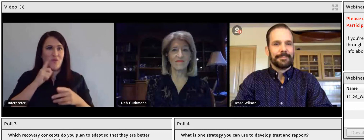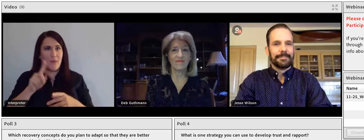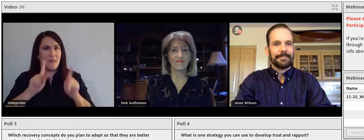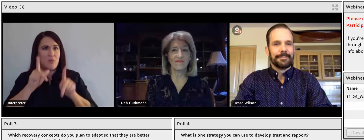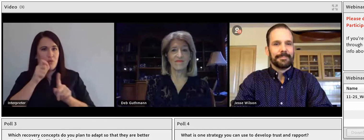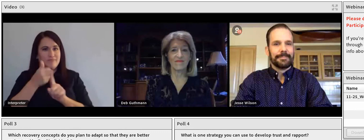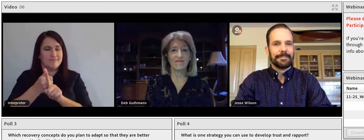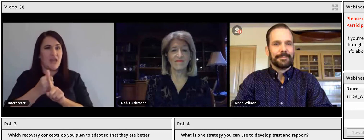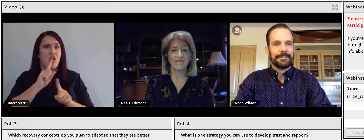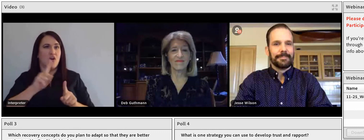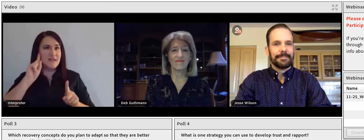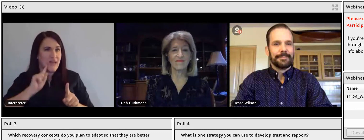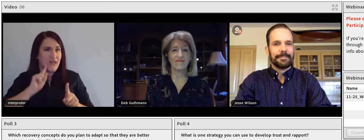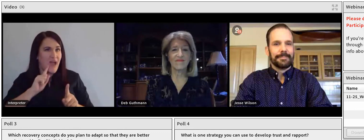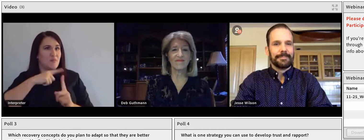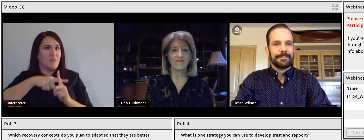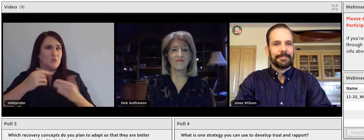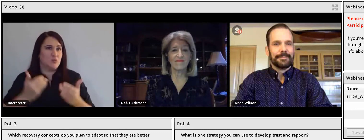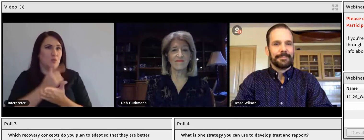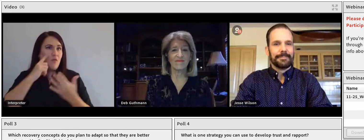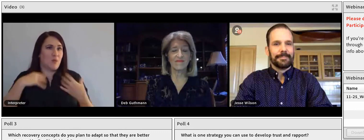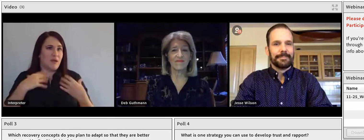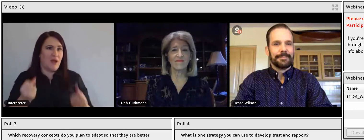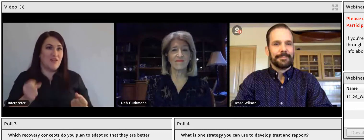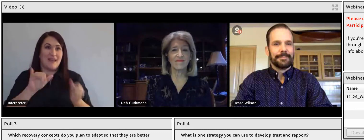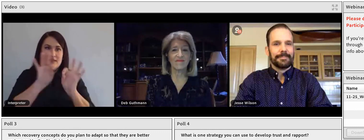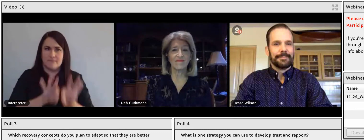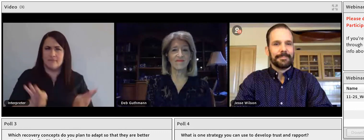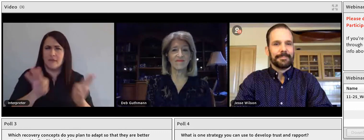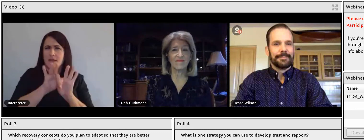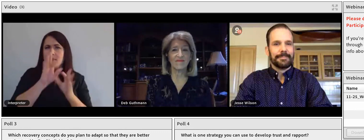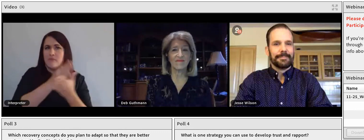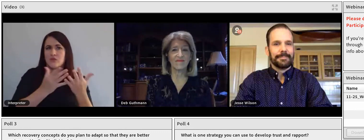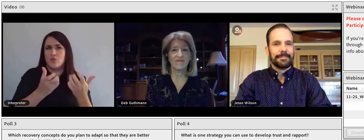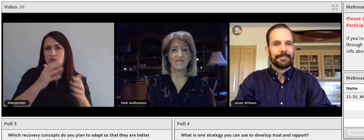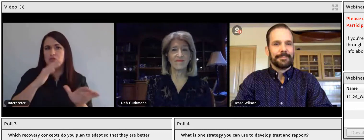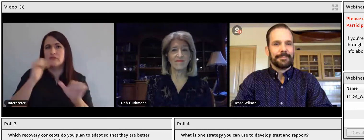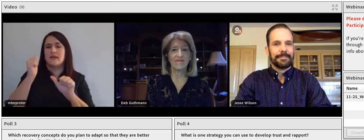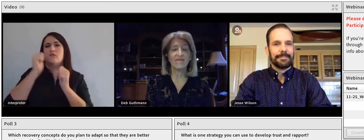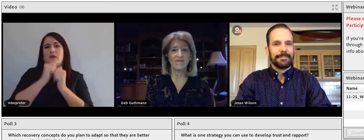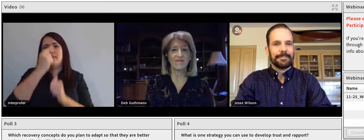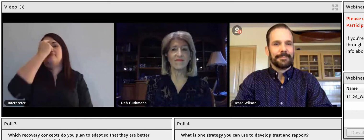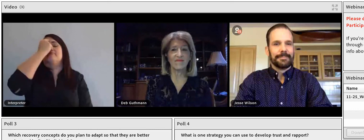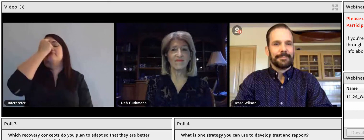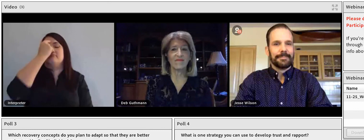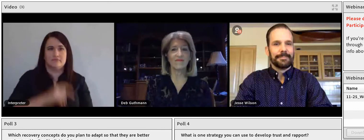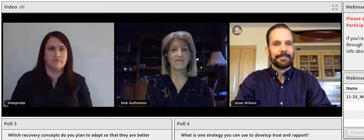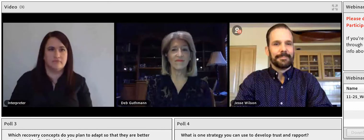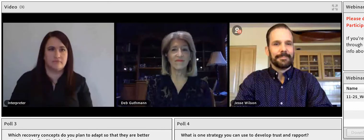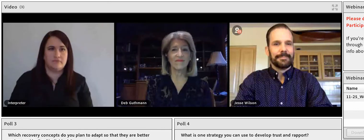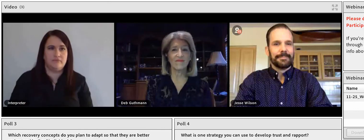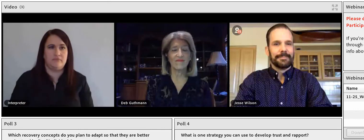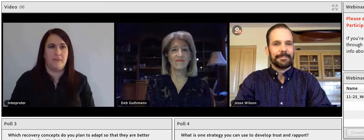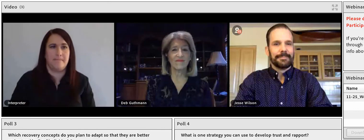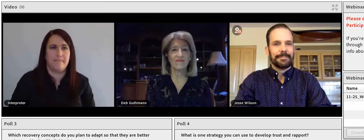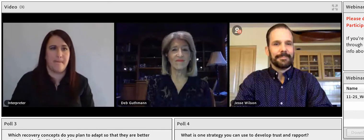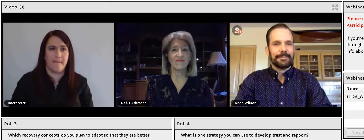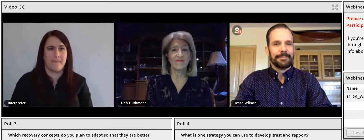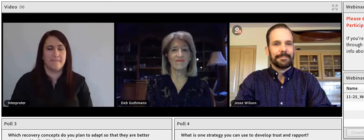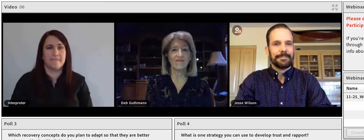who are new in recovery. So I think that's a key piece that we would like you to leave today with. And as you think